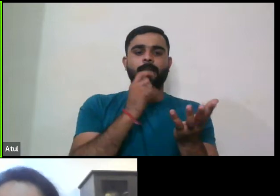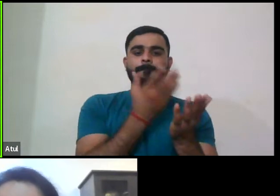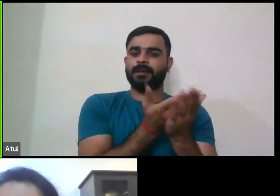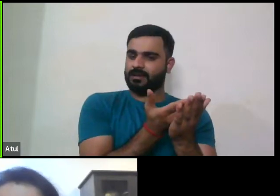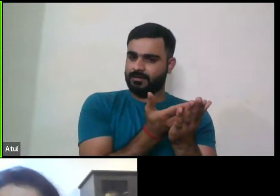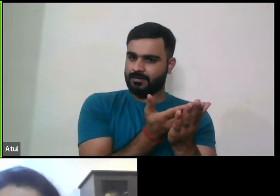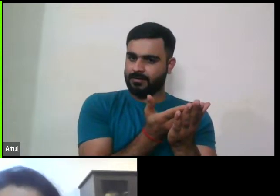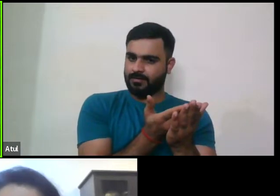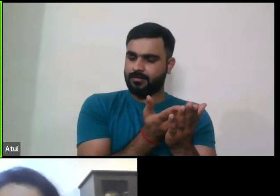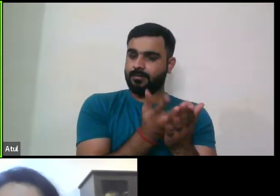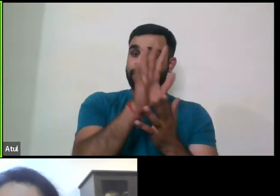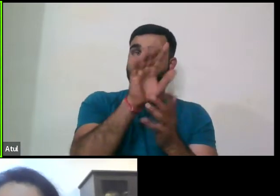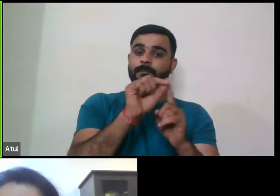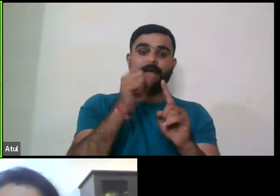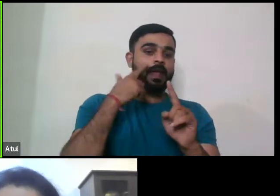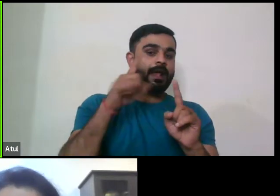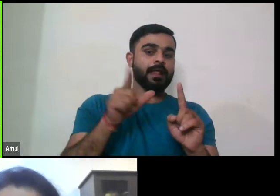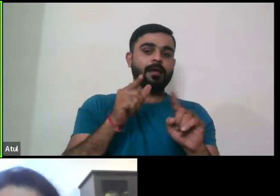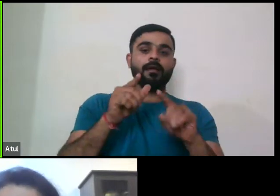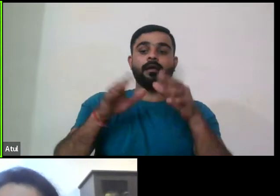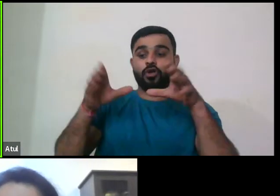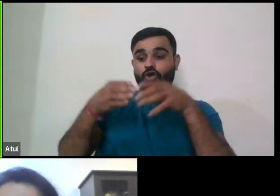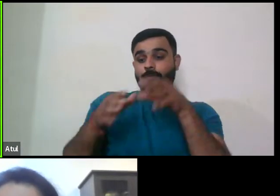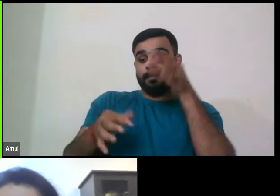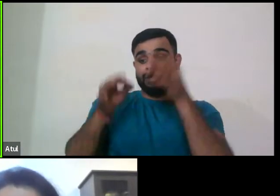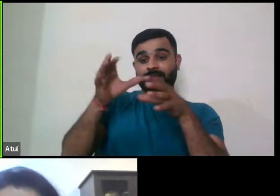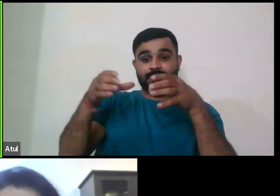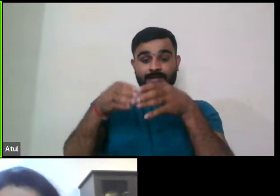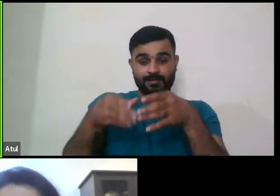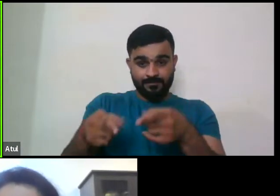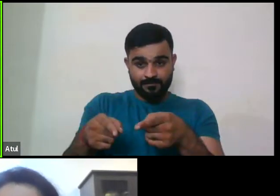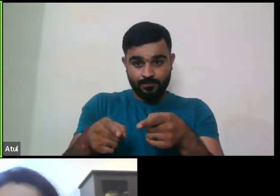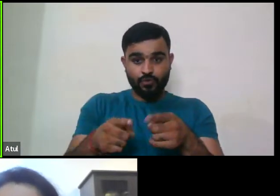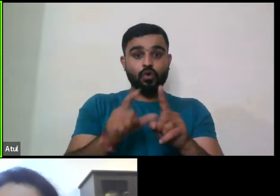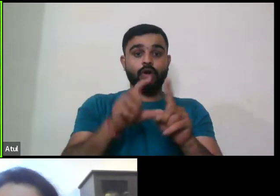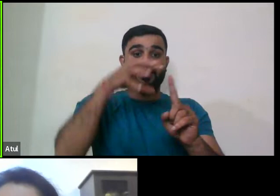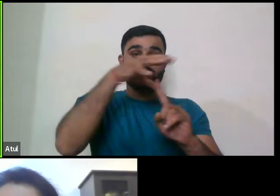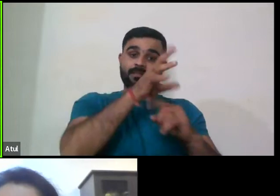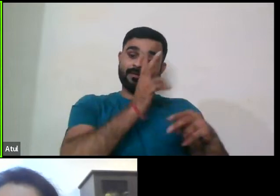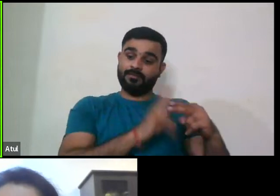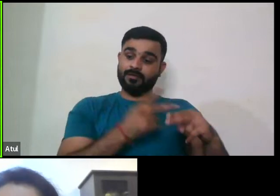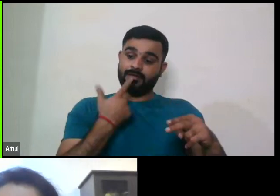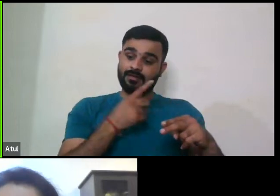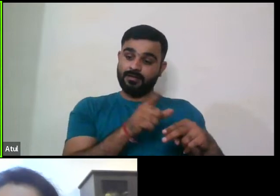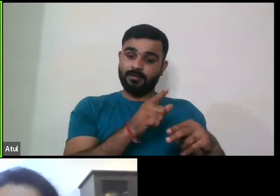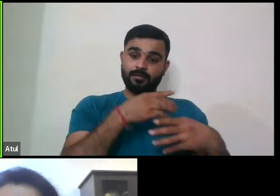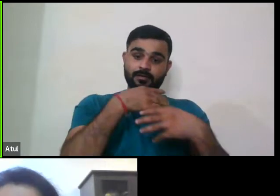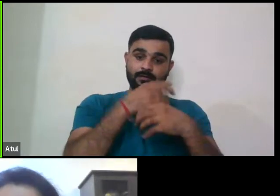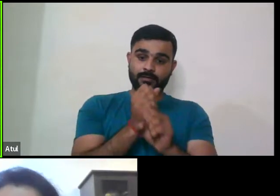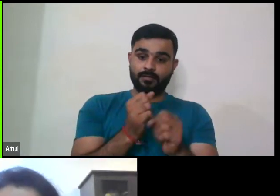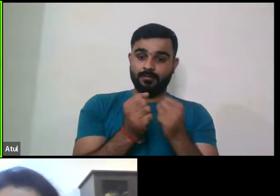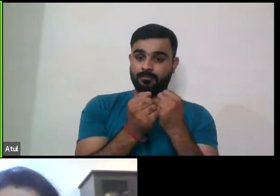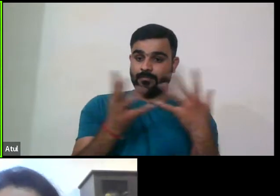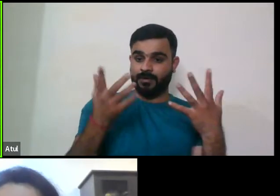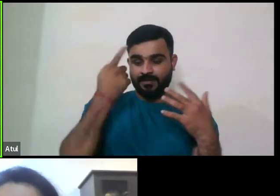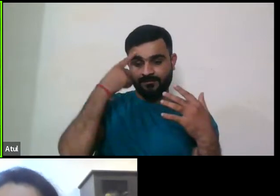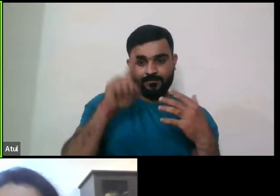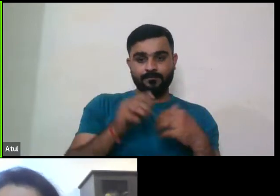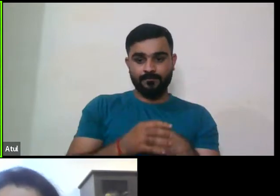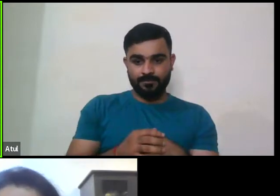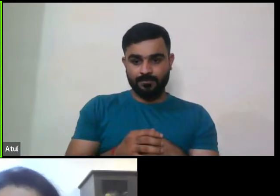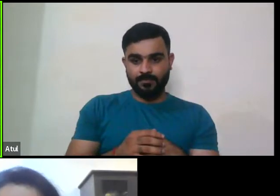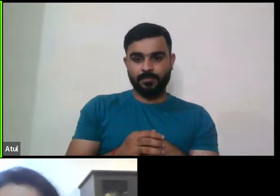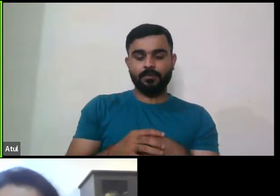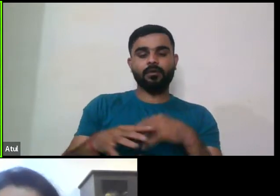that sense, a permanent bench or a permanent division would makes a lot of sense. And one B